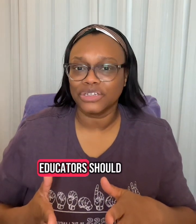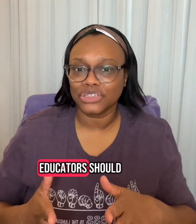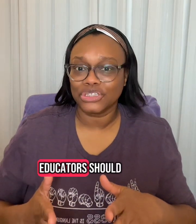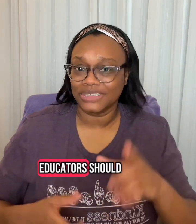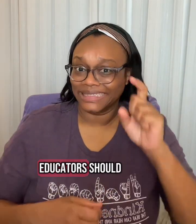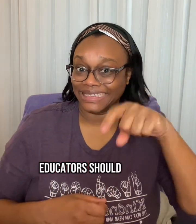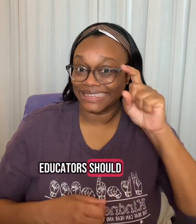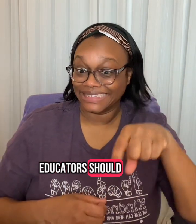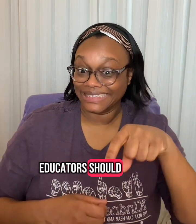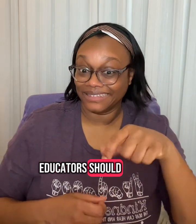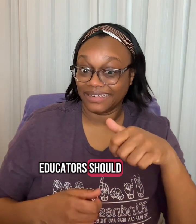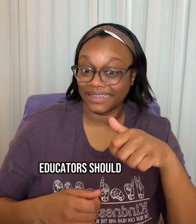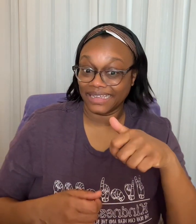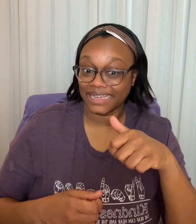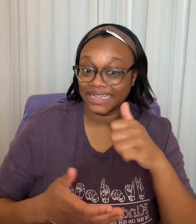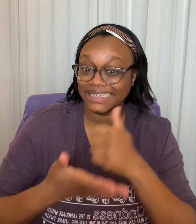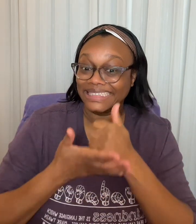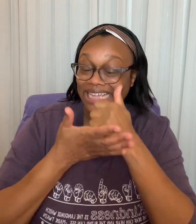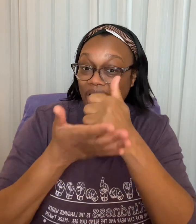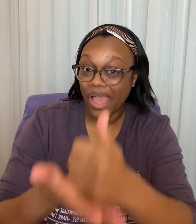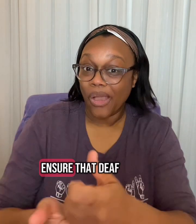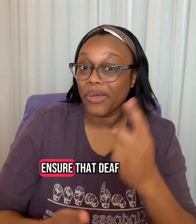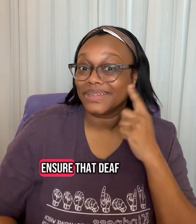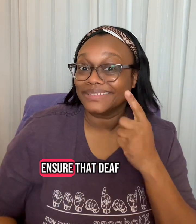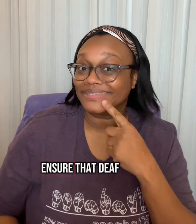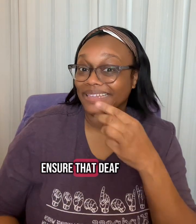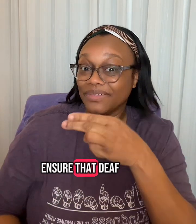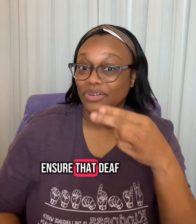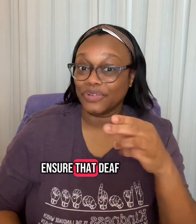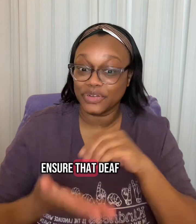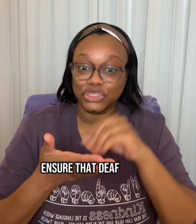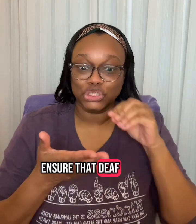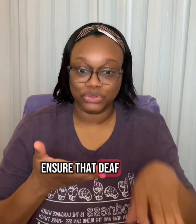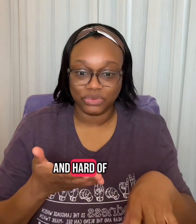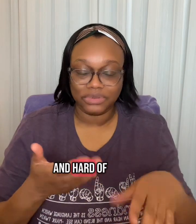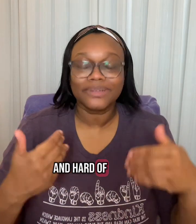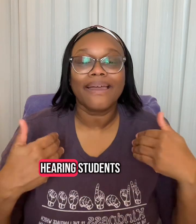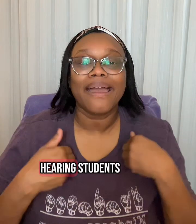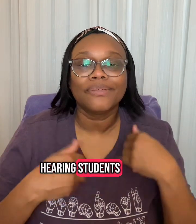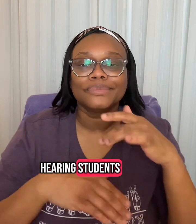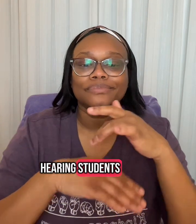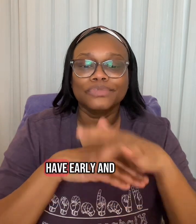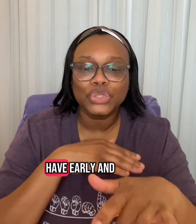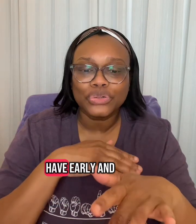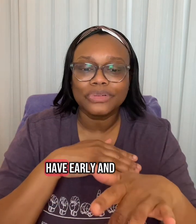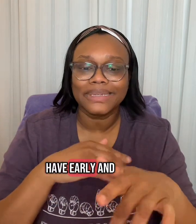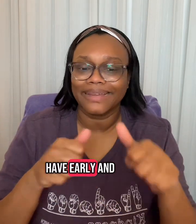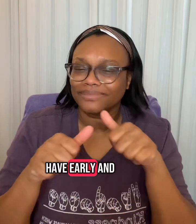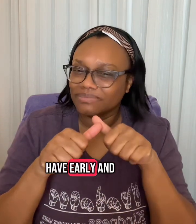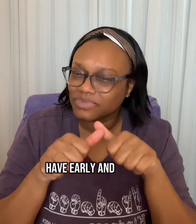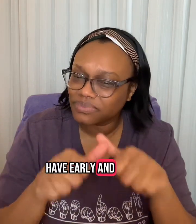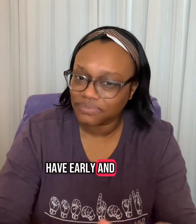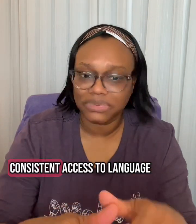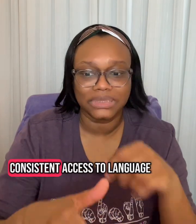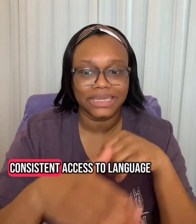Educators should ensure that deaf and hard of hearing students have early and